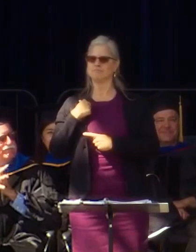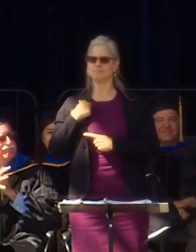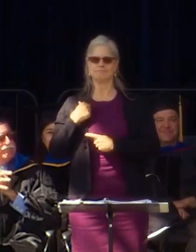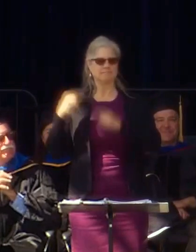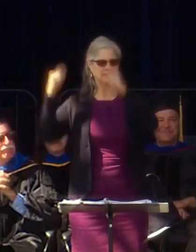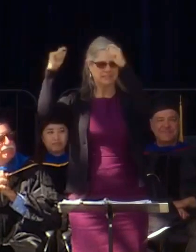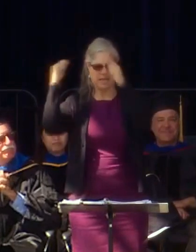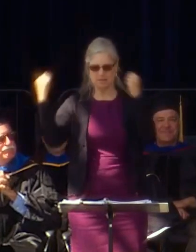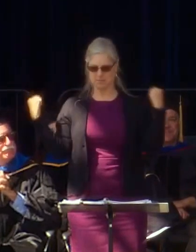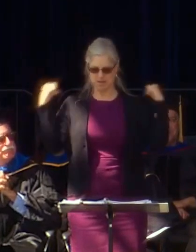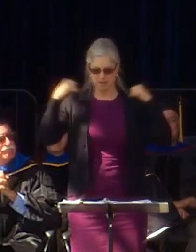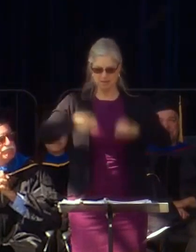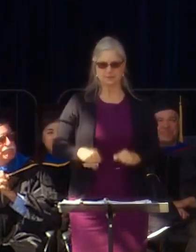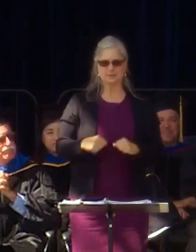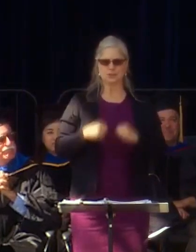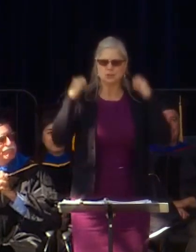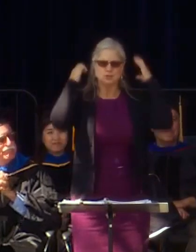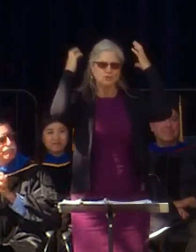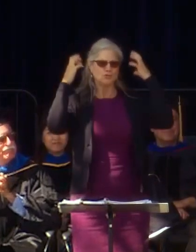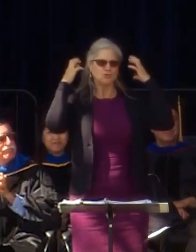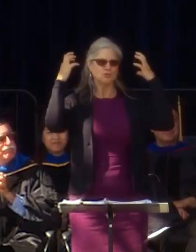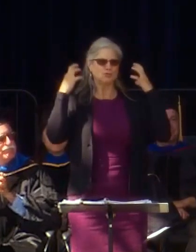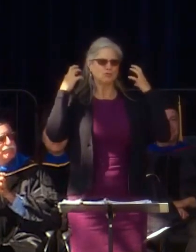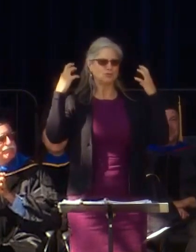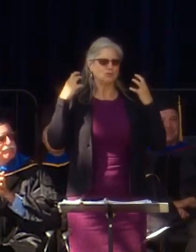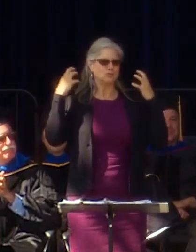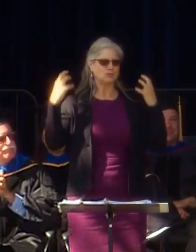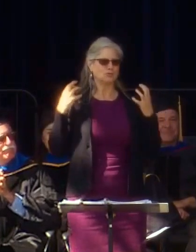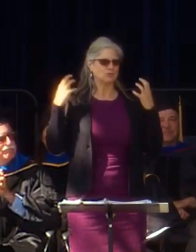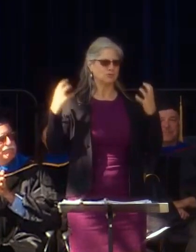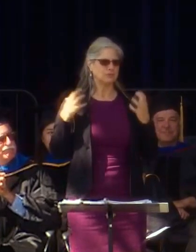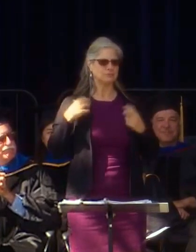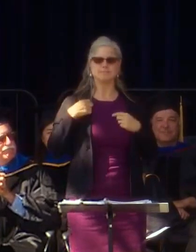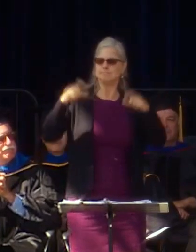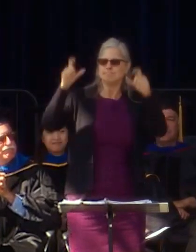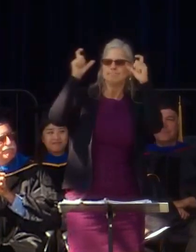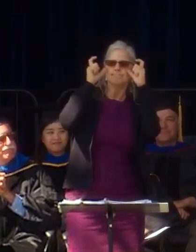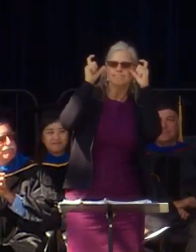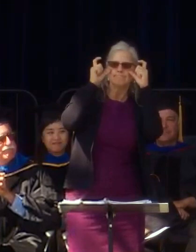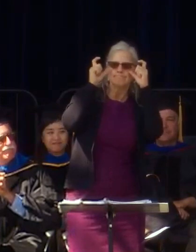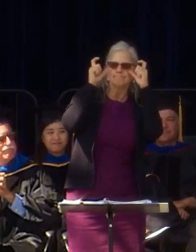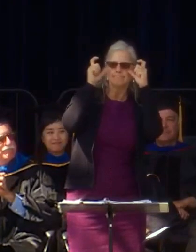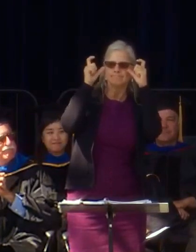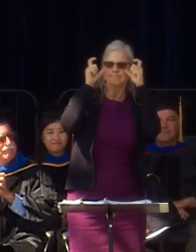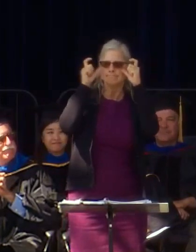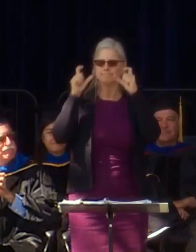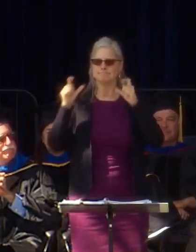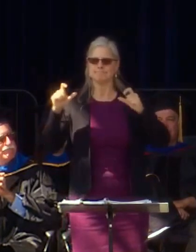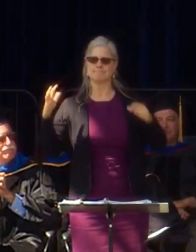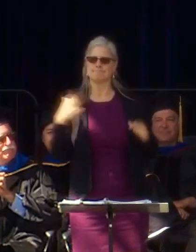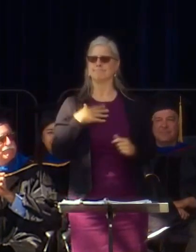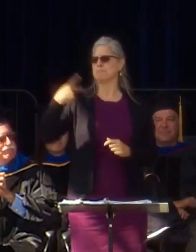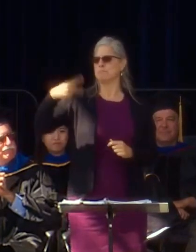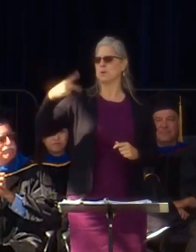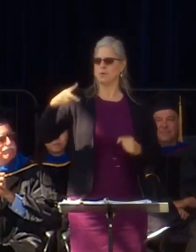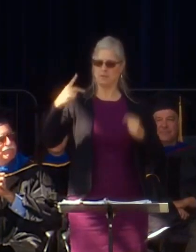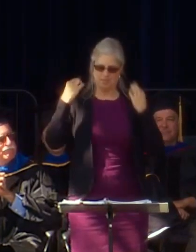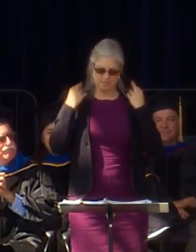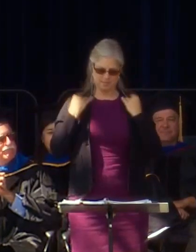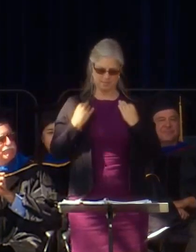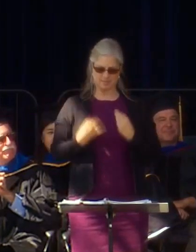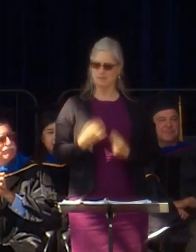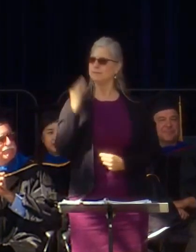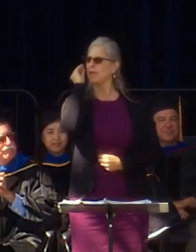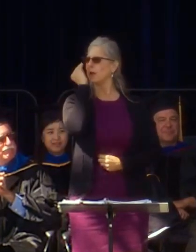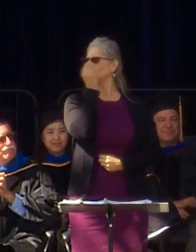gown, my long curly hair down, wearing sunglasses and decorated in a purple lei,